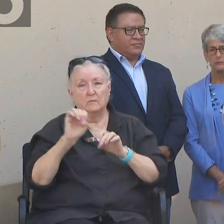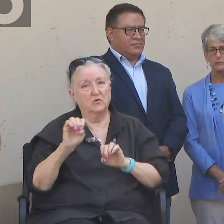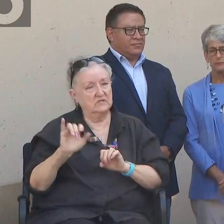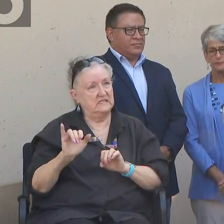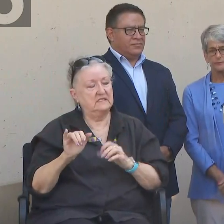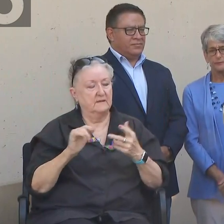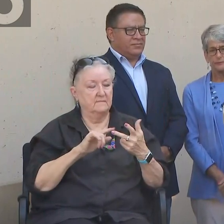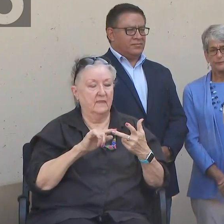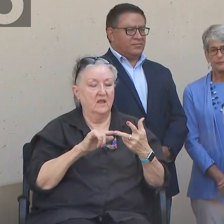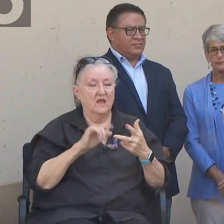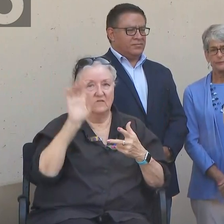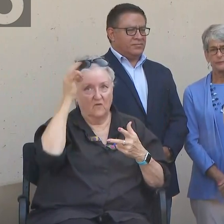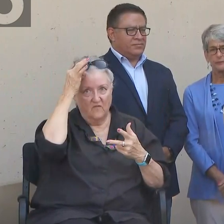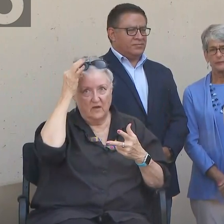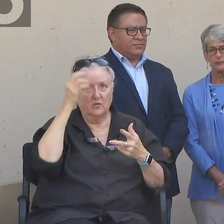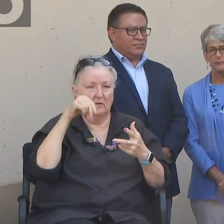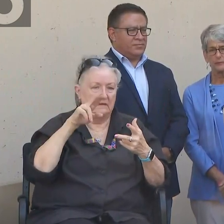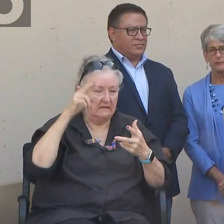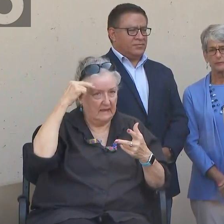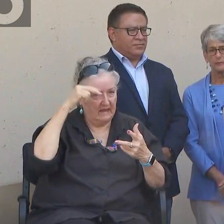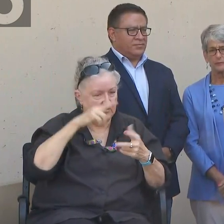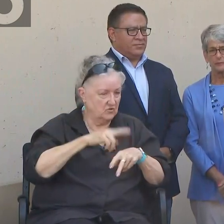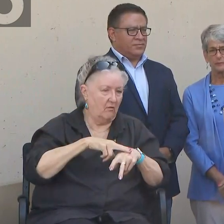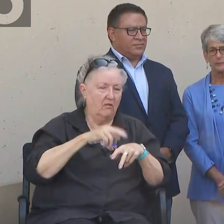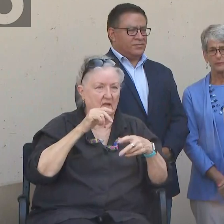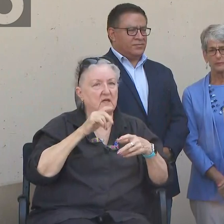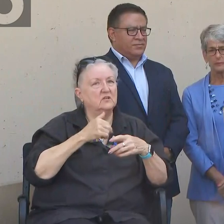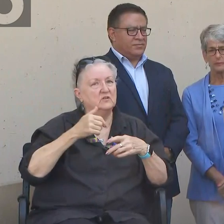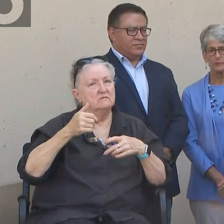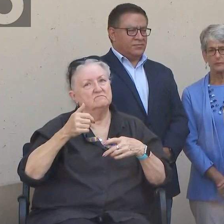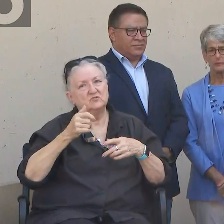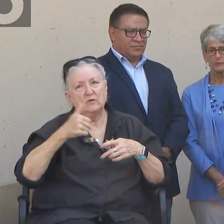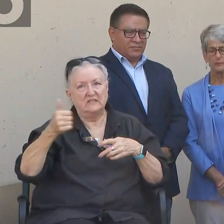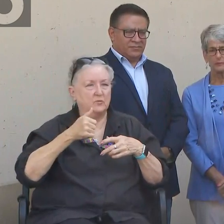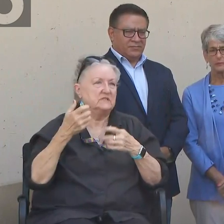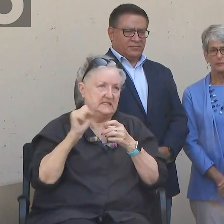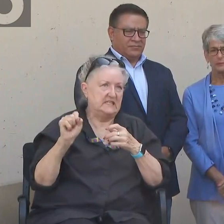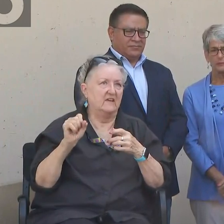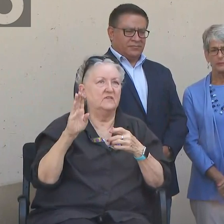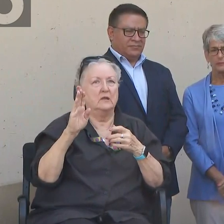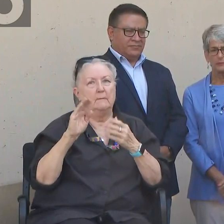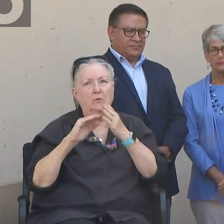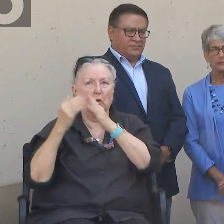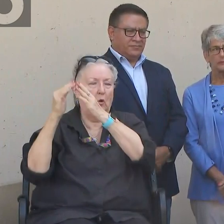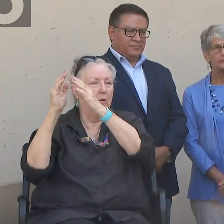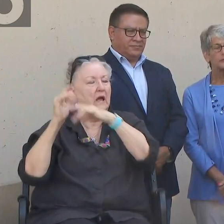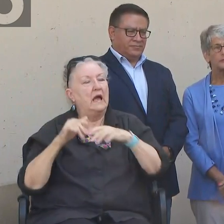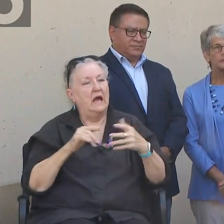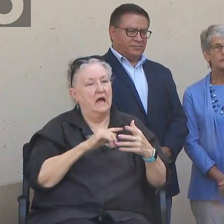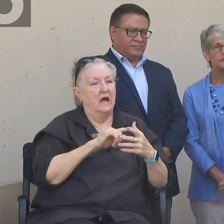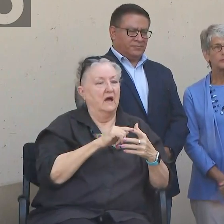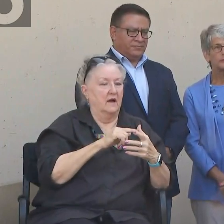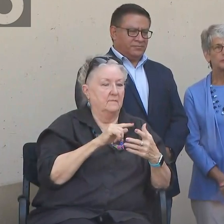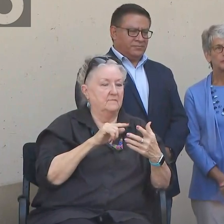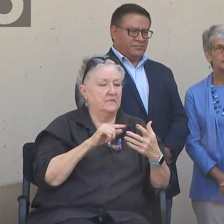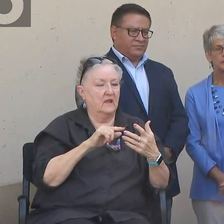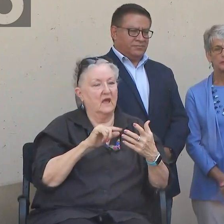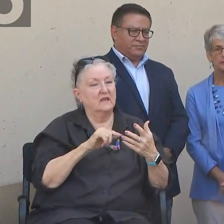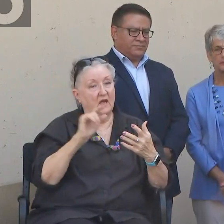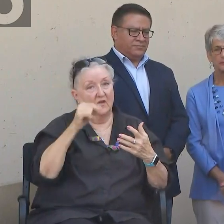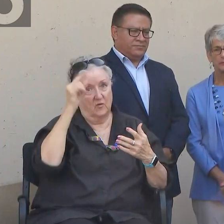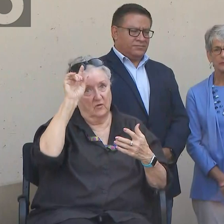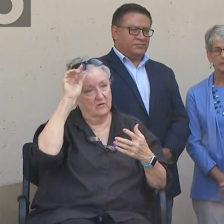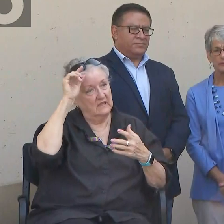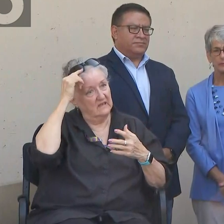this. You have the federal National Transportation Safety Bureau and other federal investigative agencies that will be